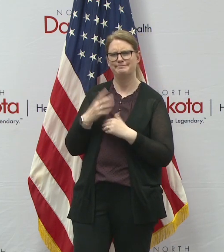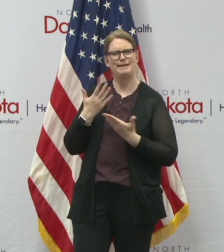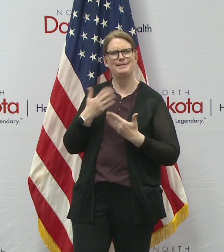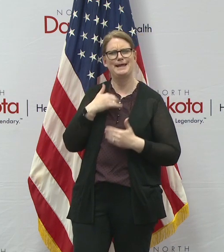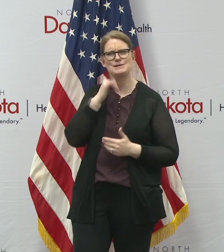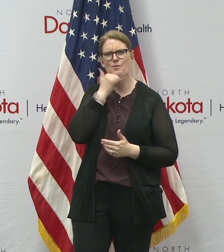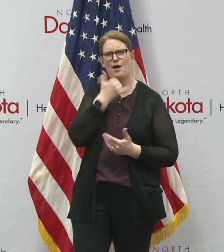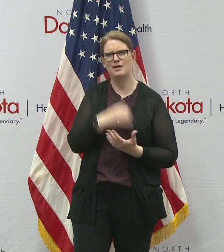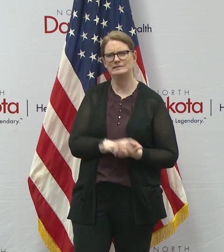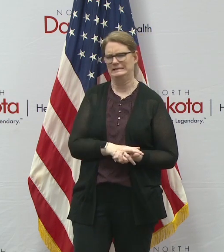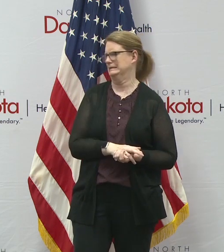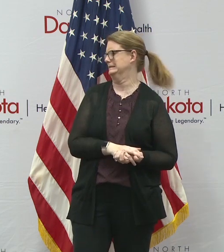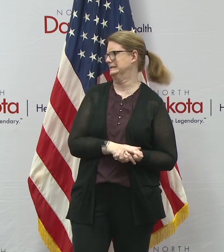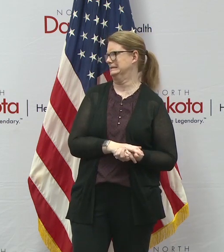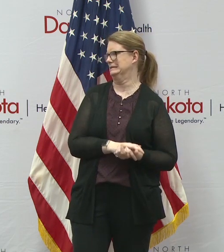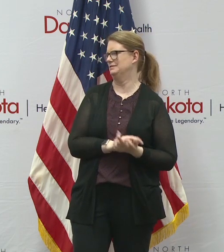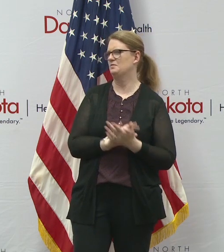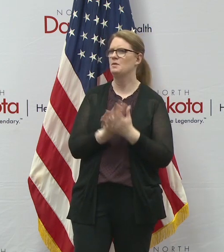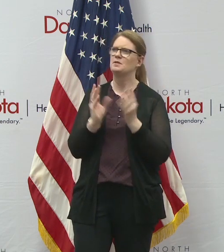don't know, but